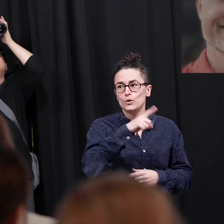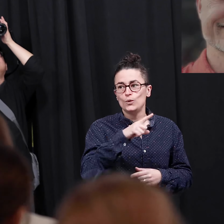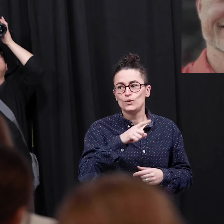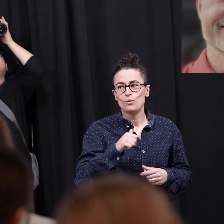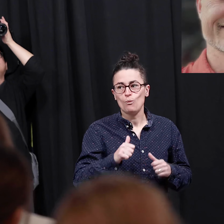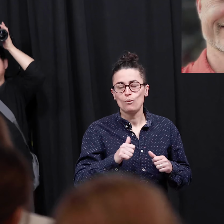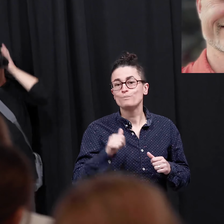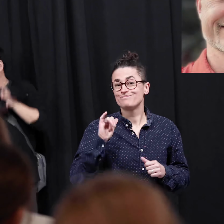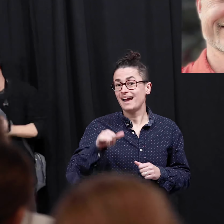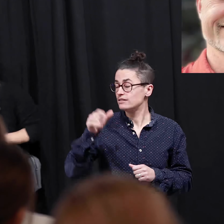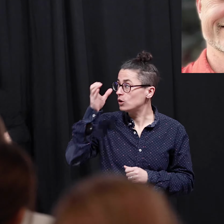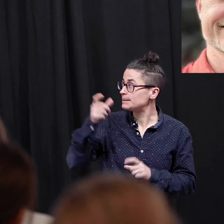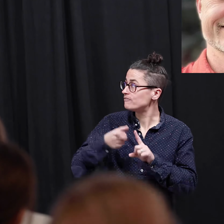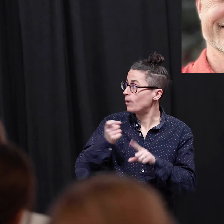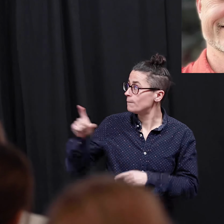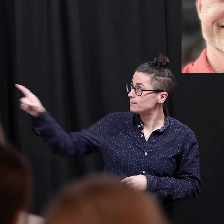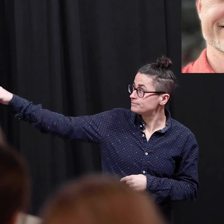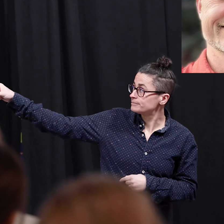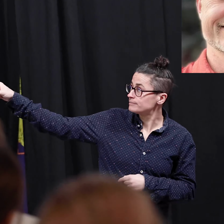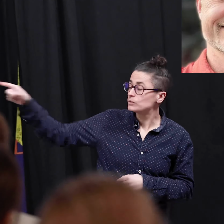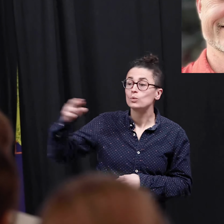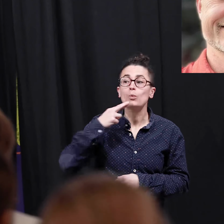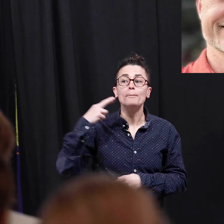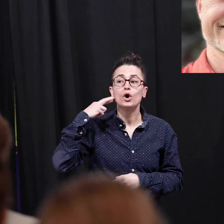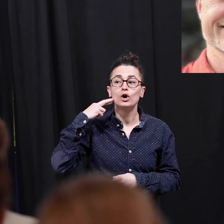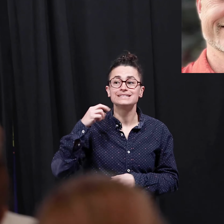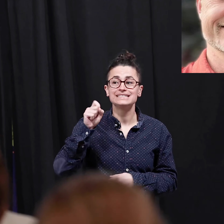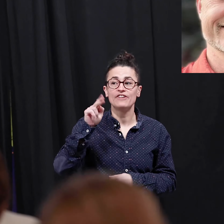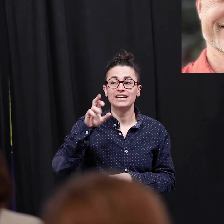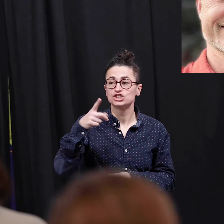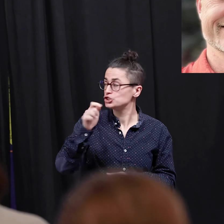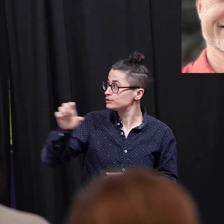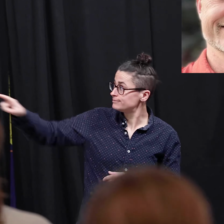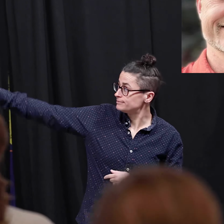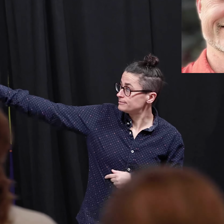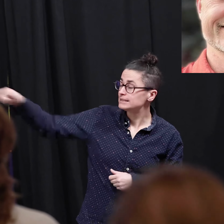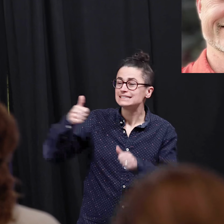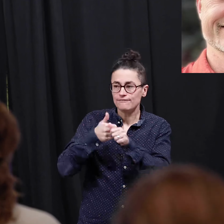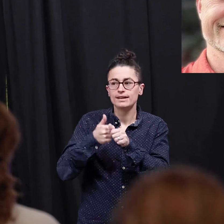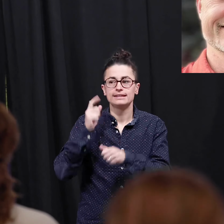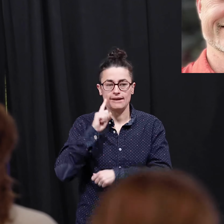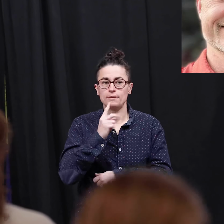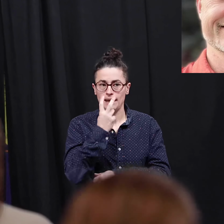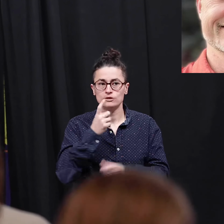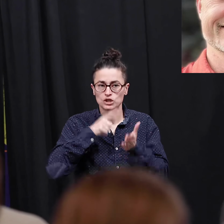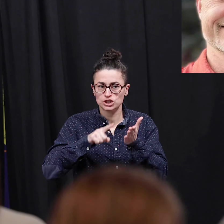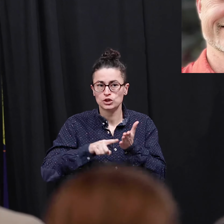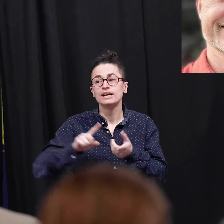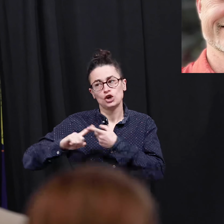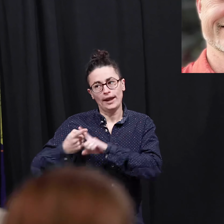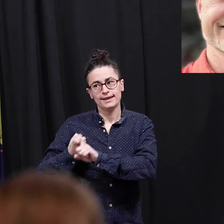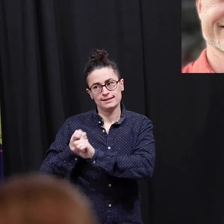Most people, and our good friend and researcher, Robert Servage, who you can see on the